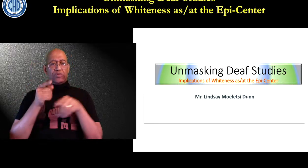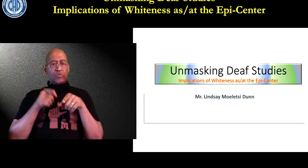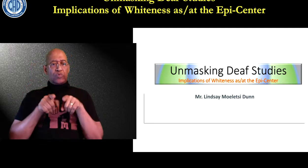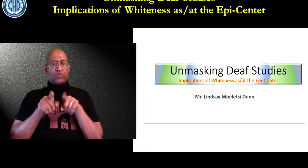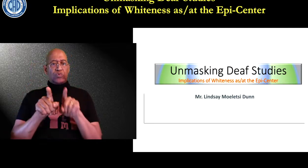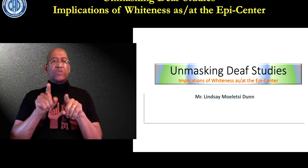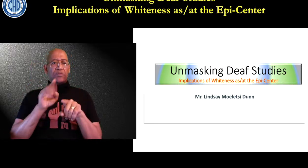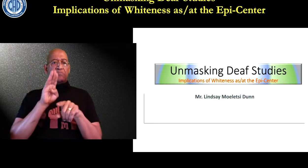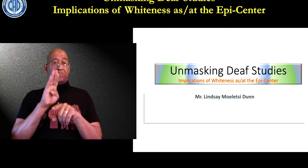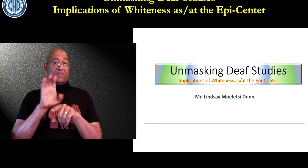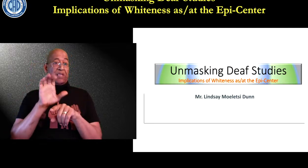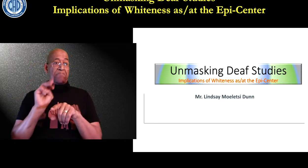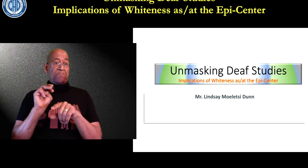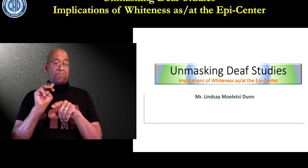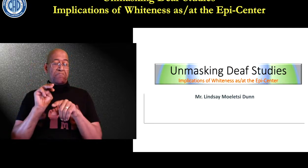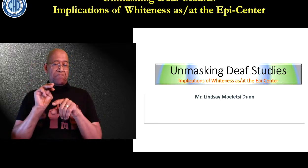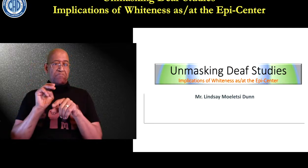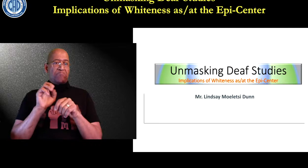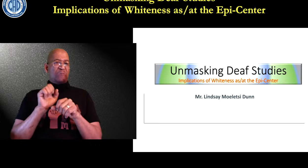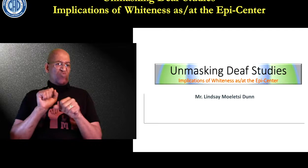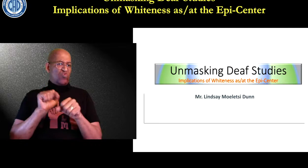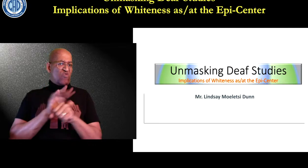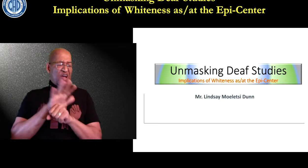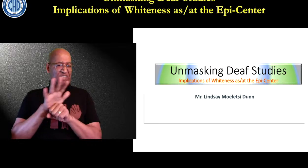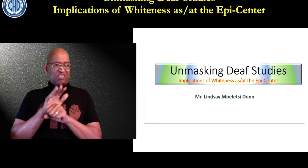The title, Unmasking Deaf Studies,